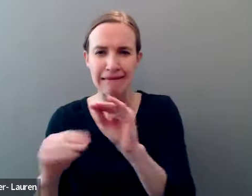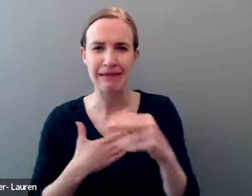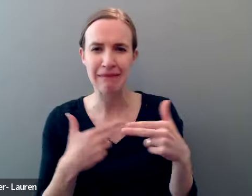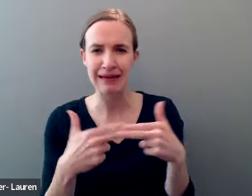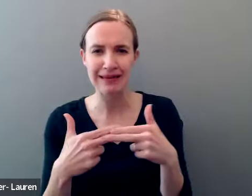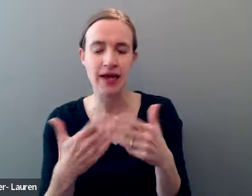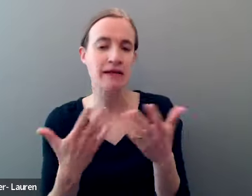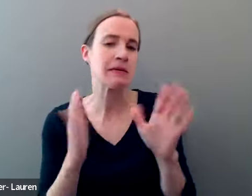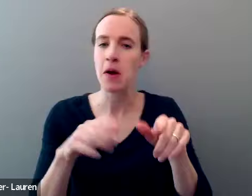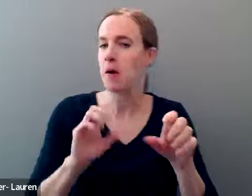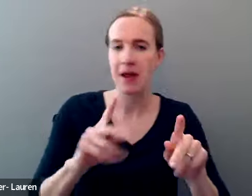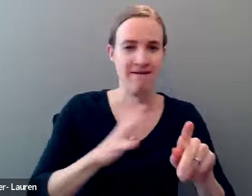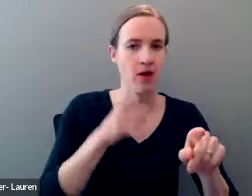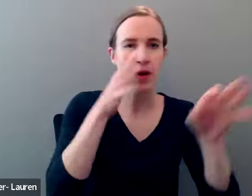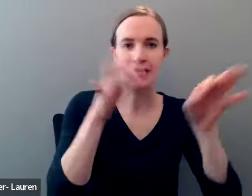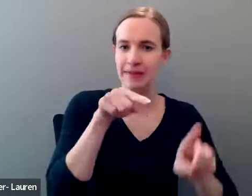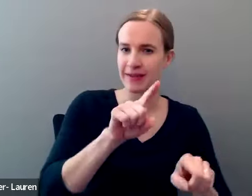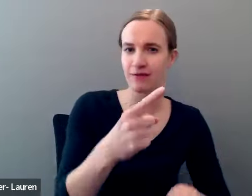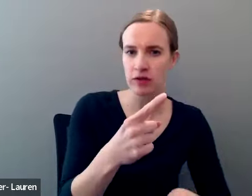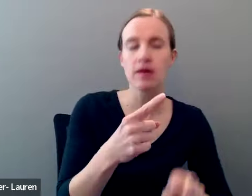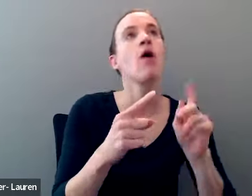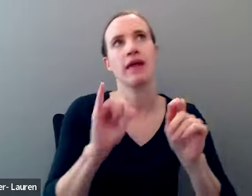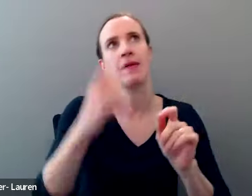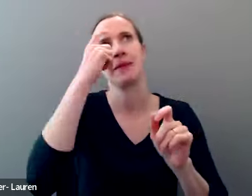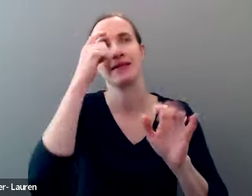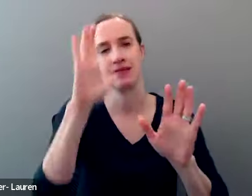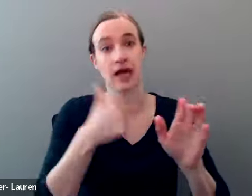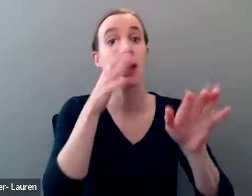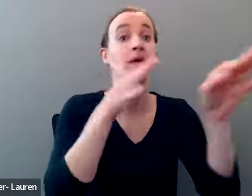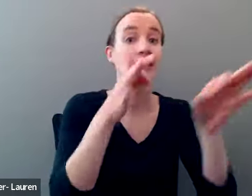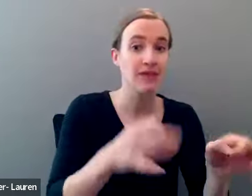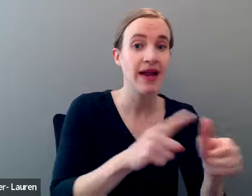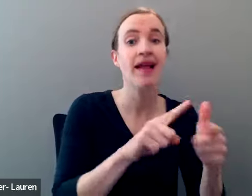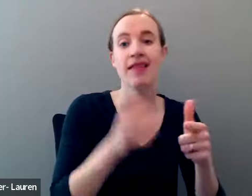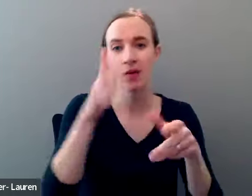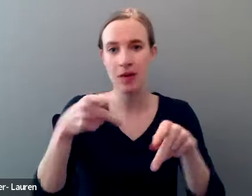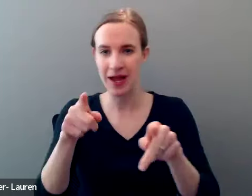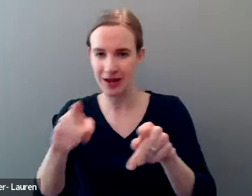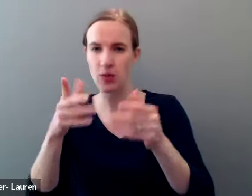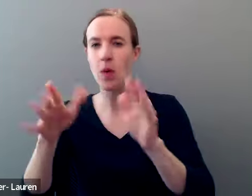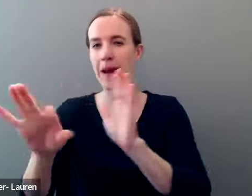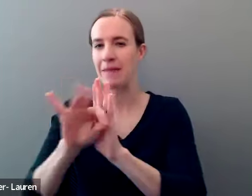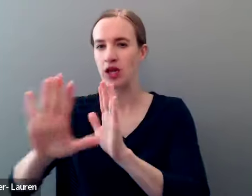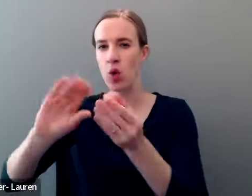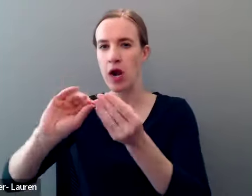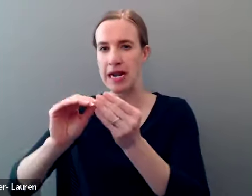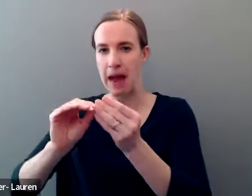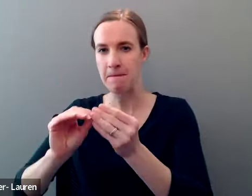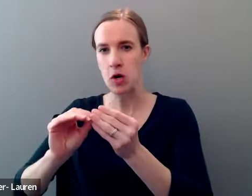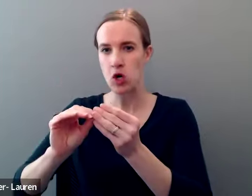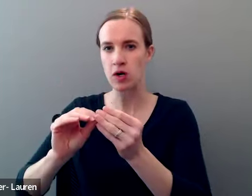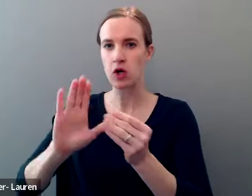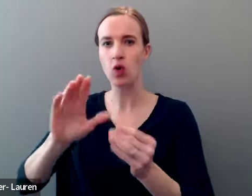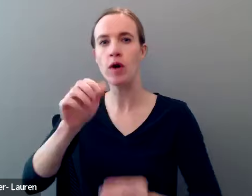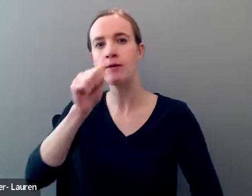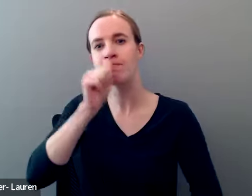resiliency zone. And then, oh yeah, that makes more sense. I'll explain it and then have you guys choose your resiliency zone number. Because my hope is by the time